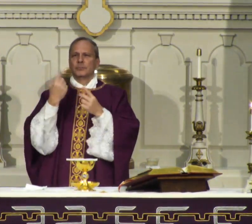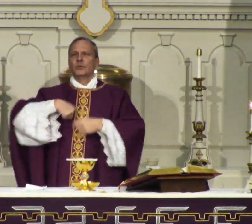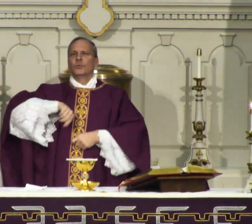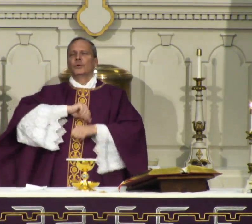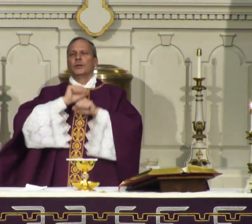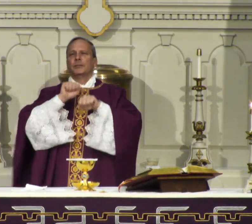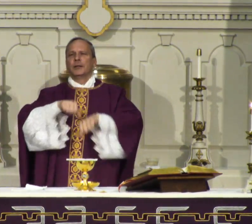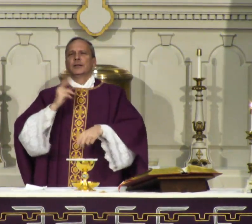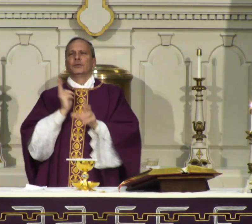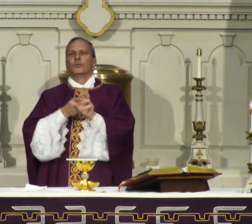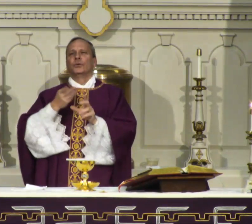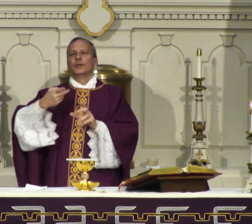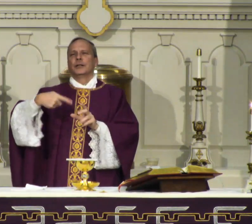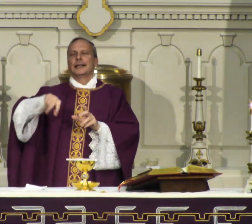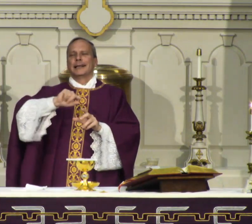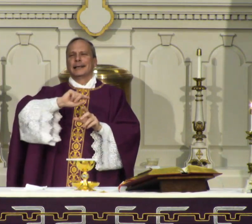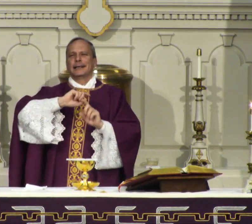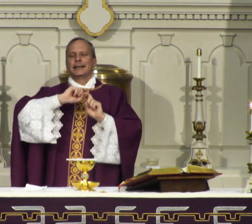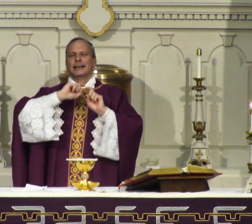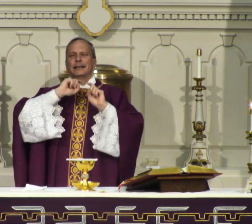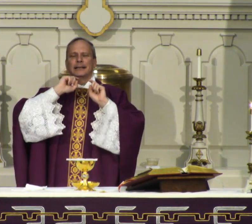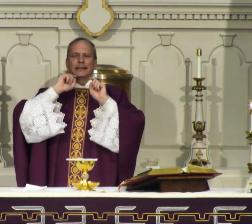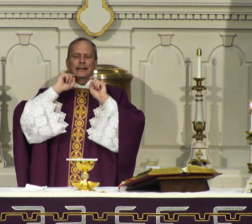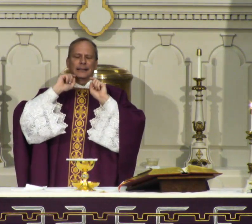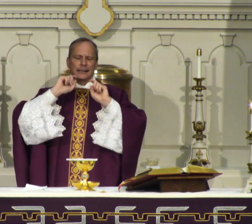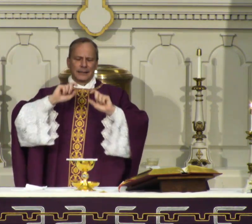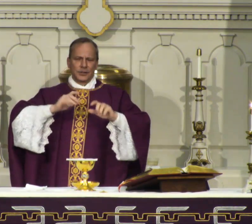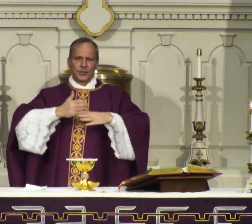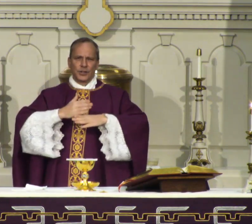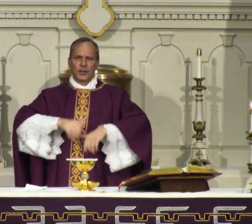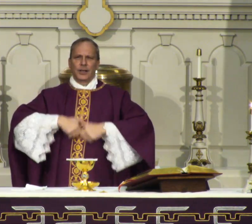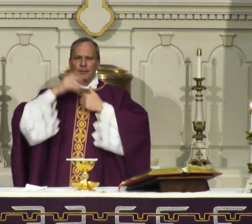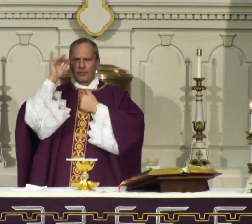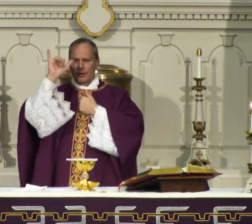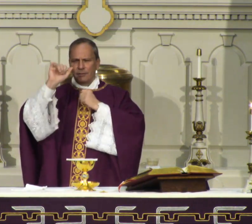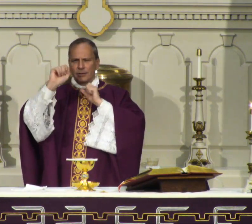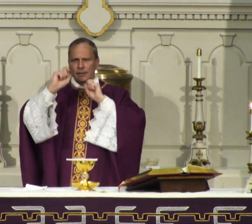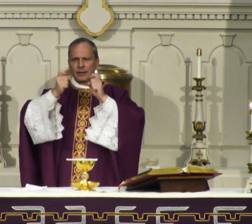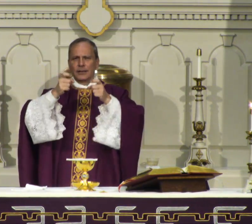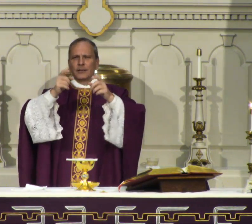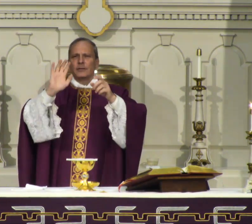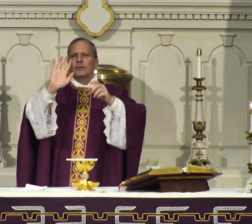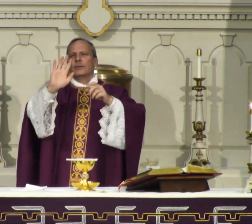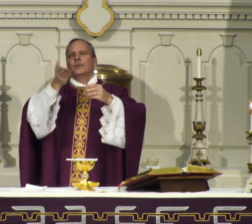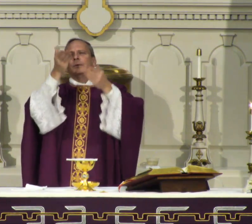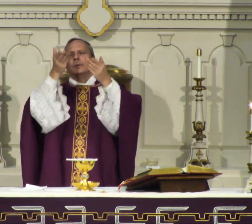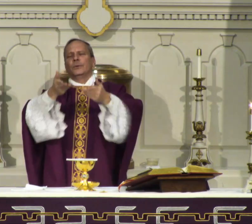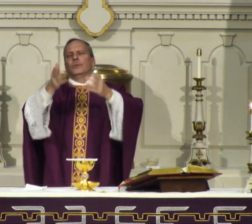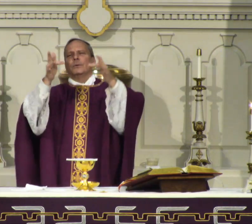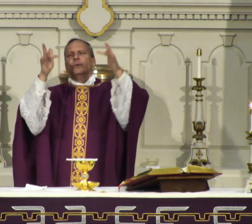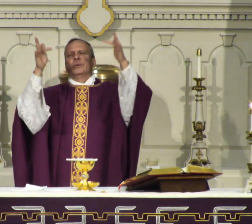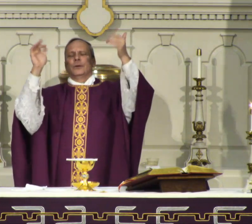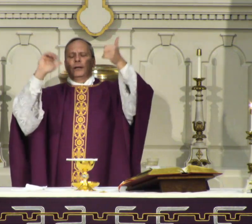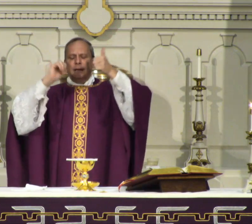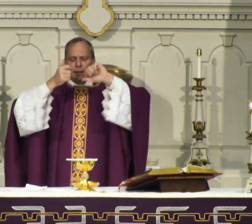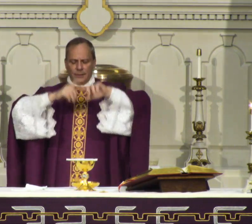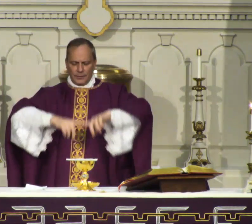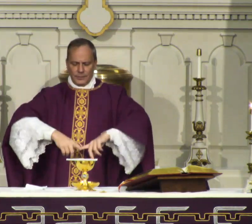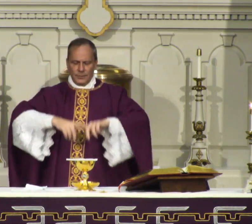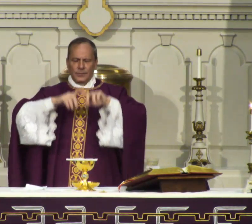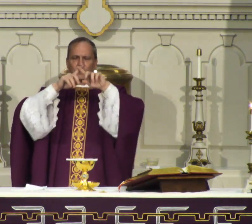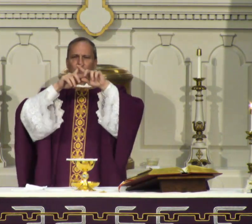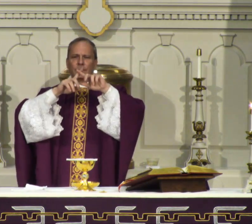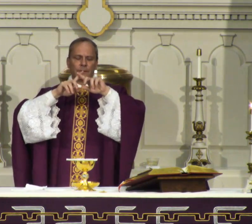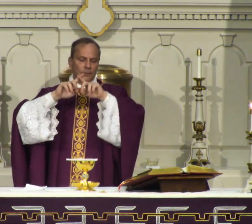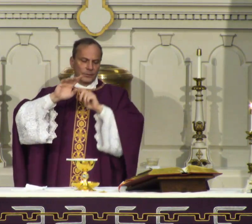we may merit to be co-heirs to eternal life. and may praise and glorify